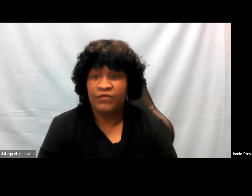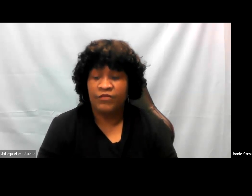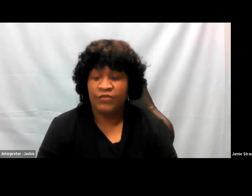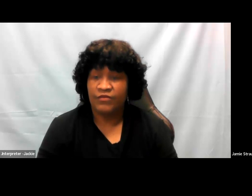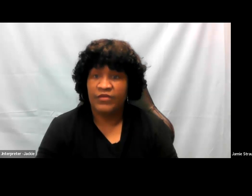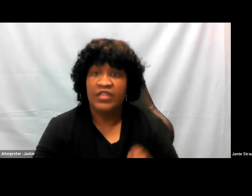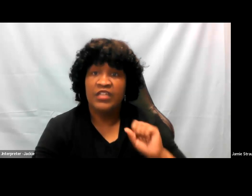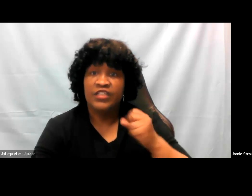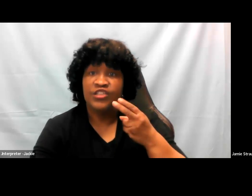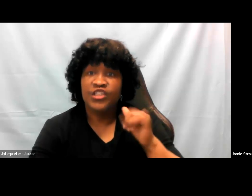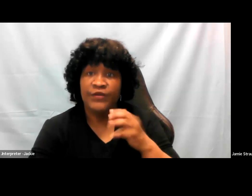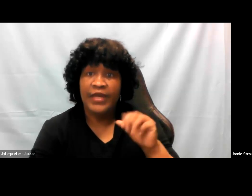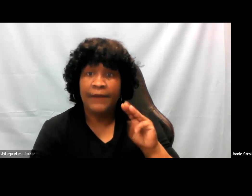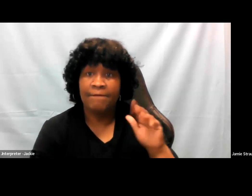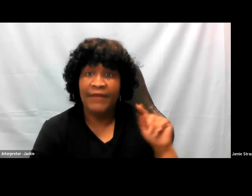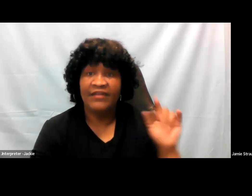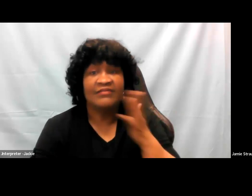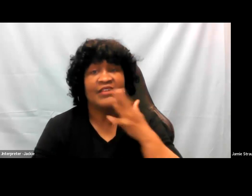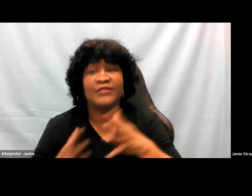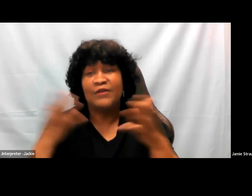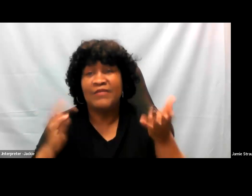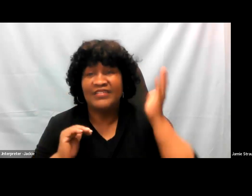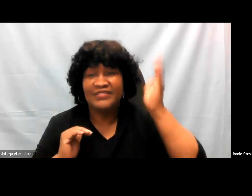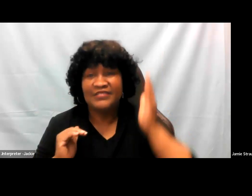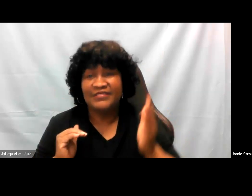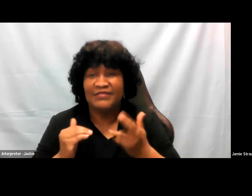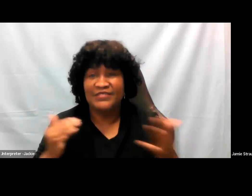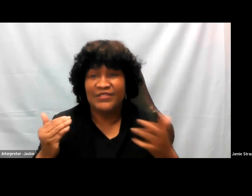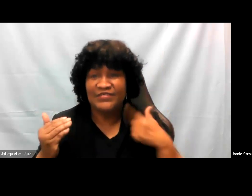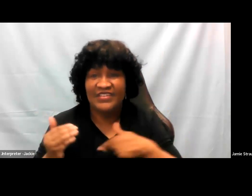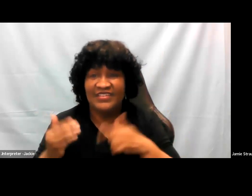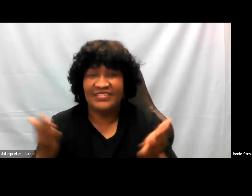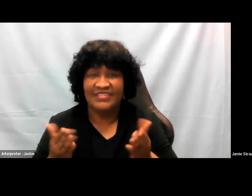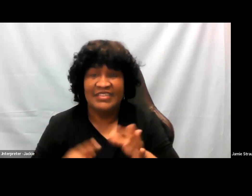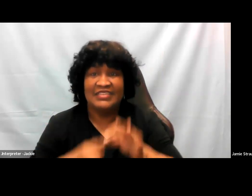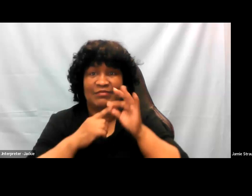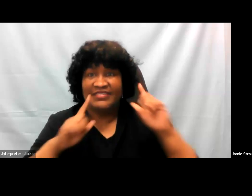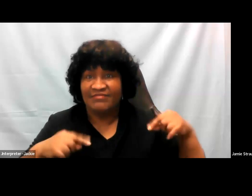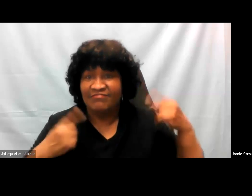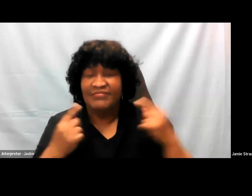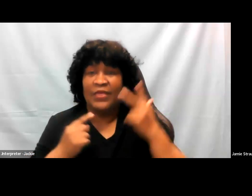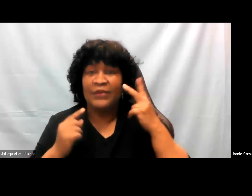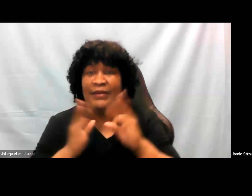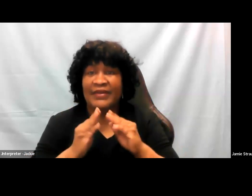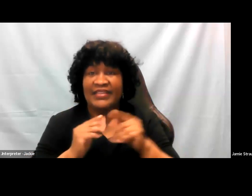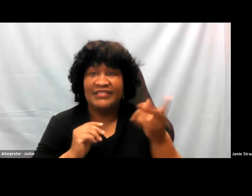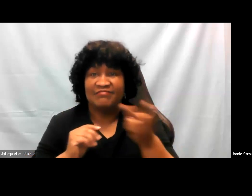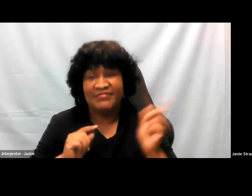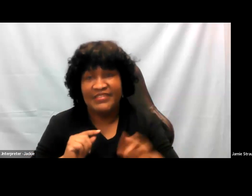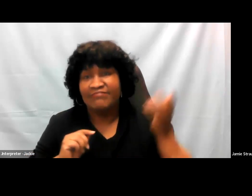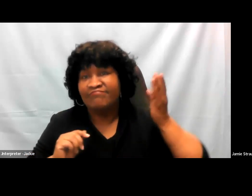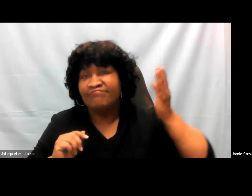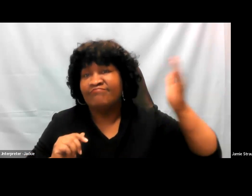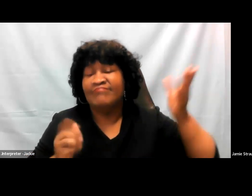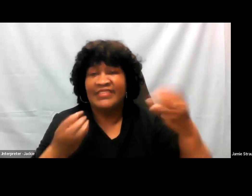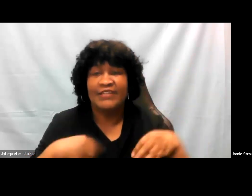Okay, Sherry and Matt, thank you so much for being such a great resource for us, especially in these past 3 meetings where you've been really instrumental in